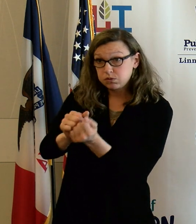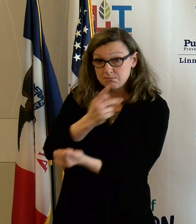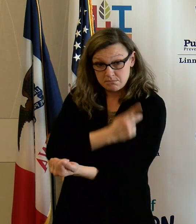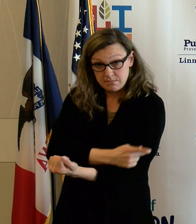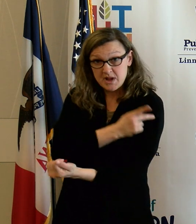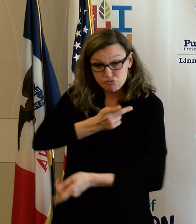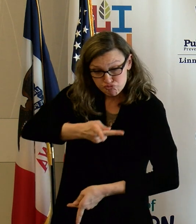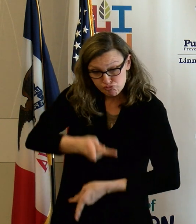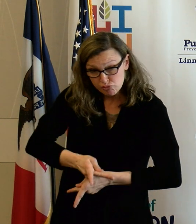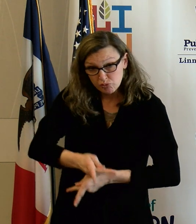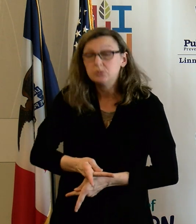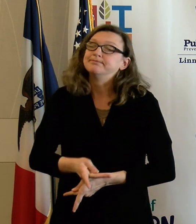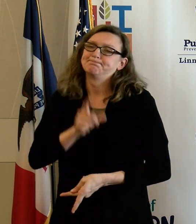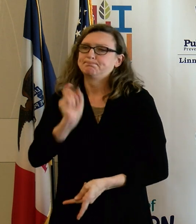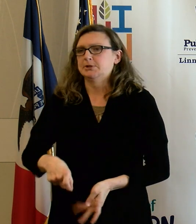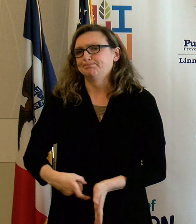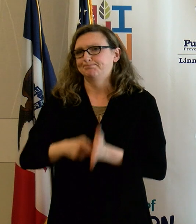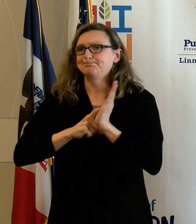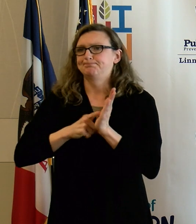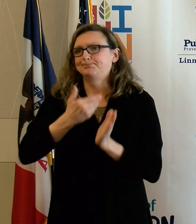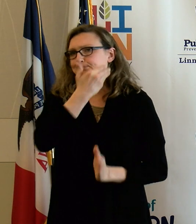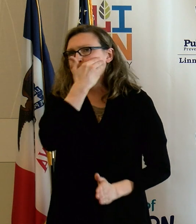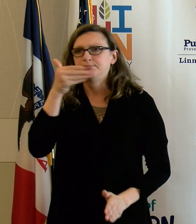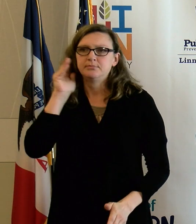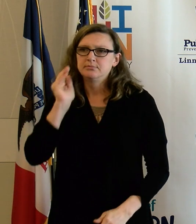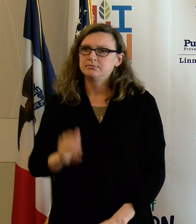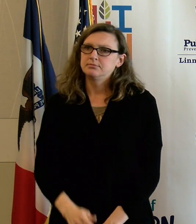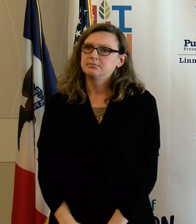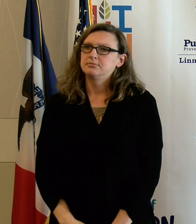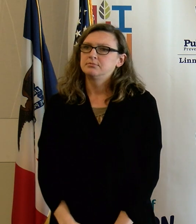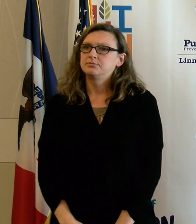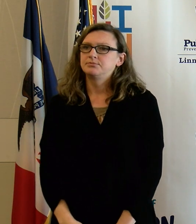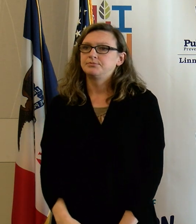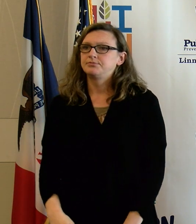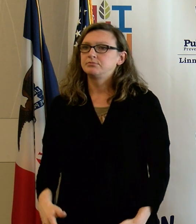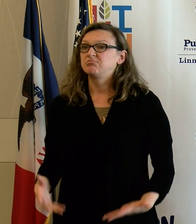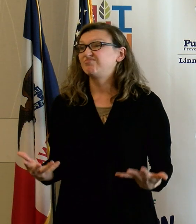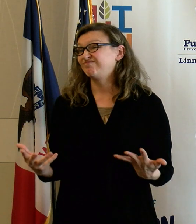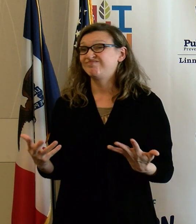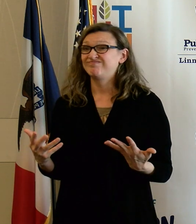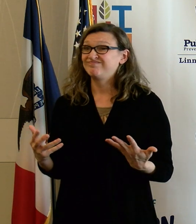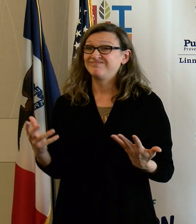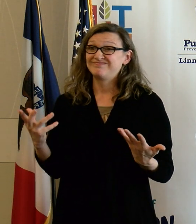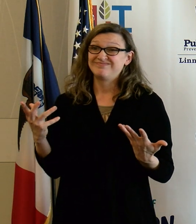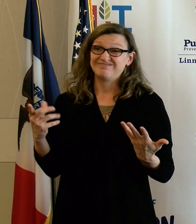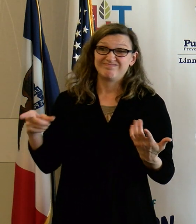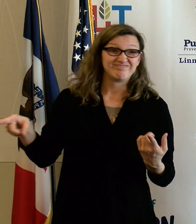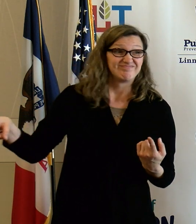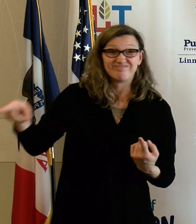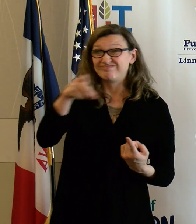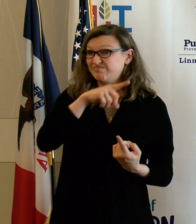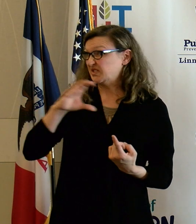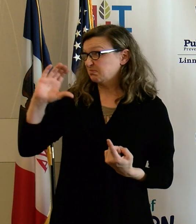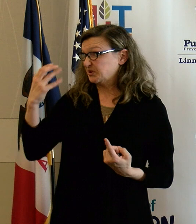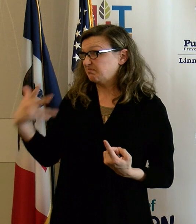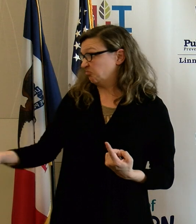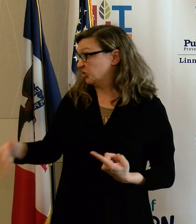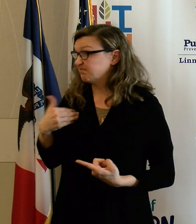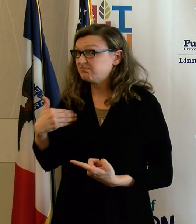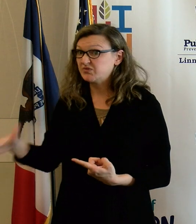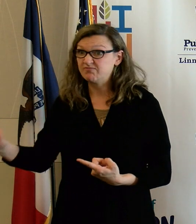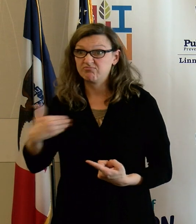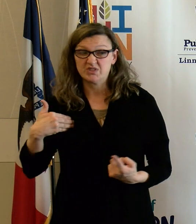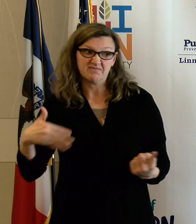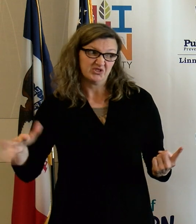neighbor. We should assume right now that any of us, multiple people in this room could be infected. And so it's about keeping